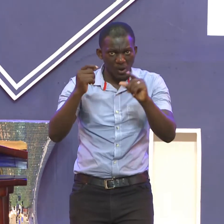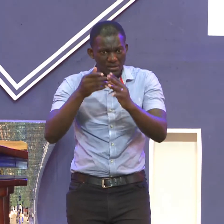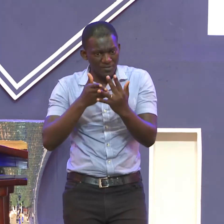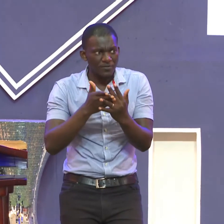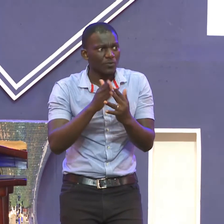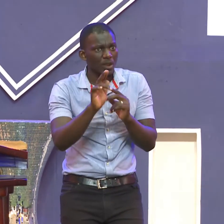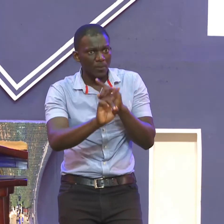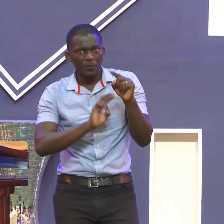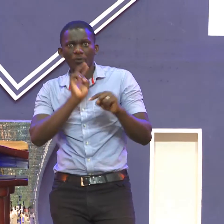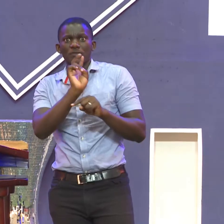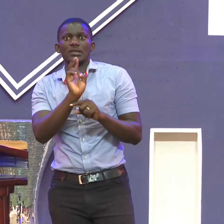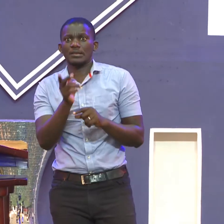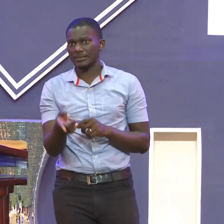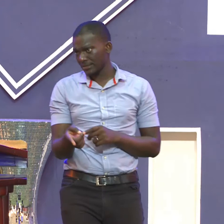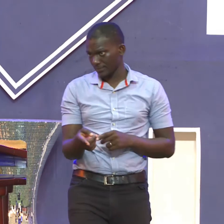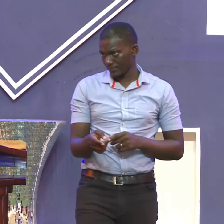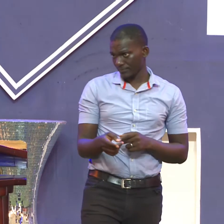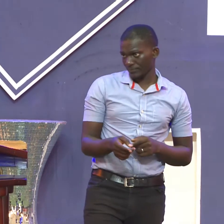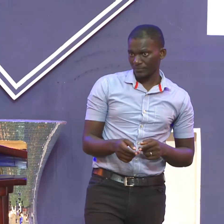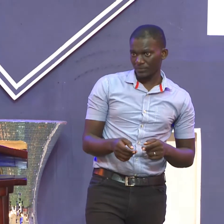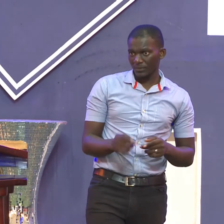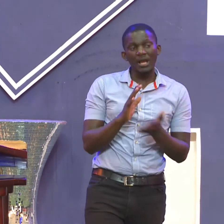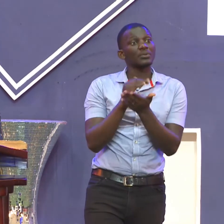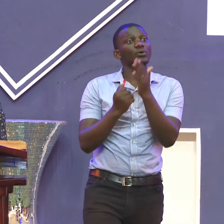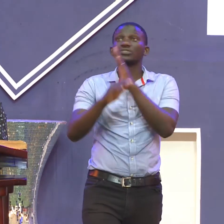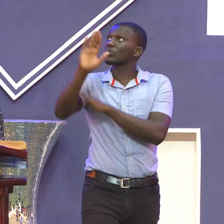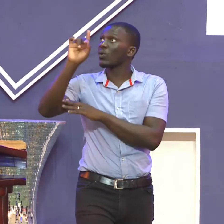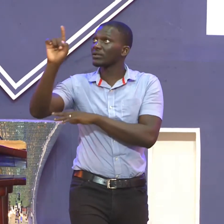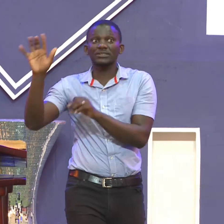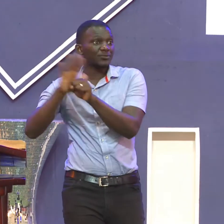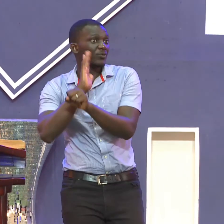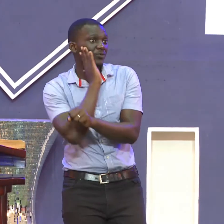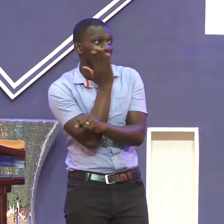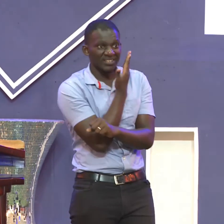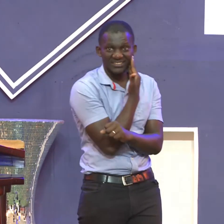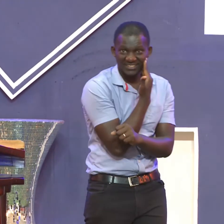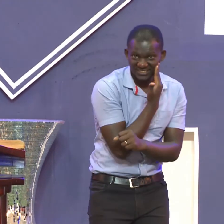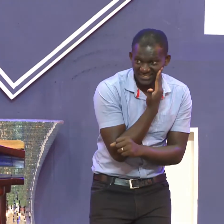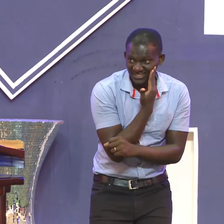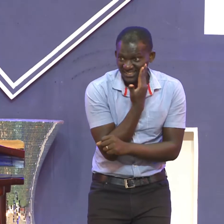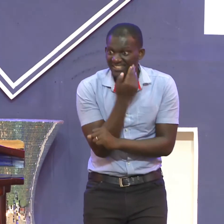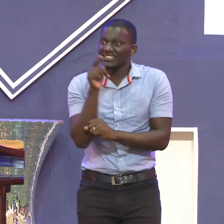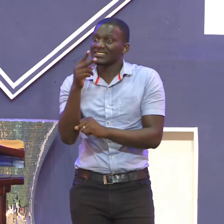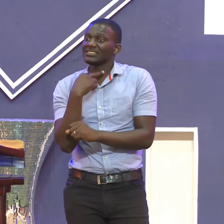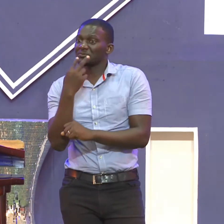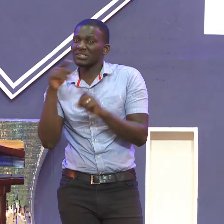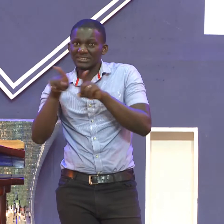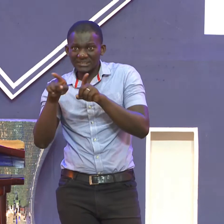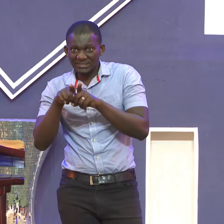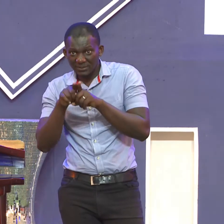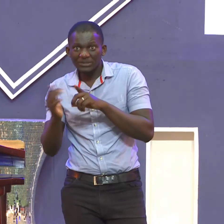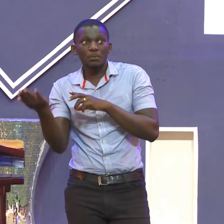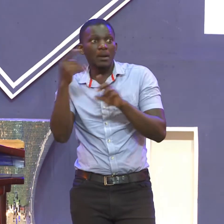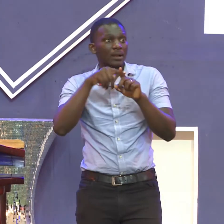Lord sent this word through this prophet. Era Mukama kuba and because the Lord is merciful,